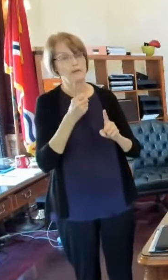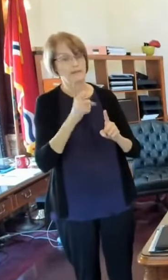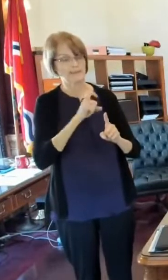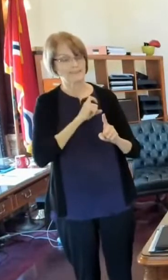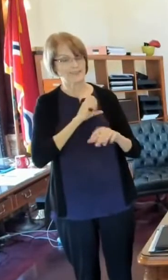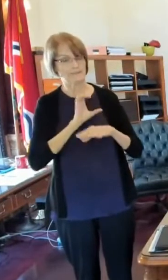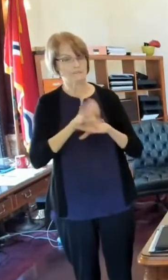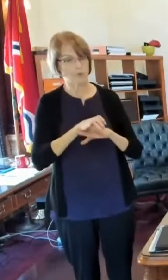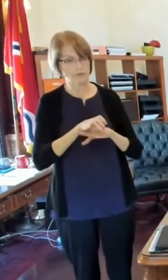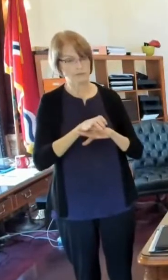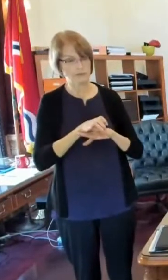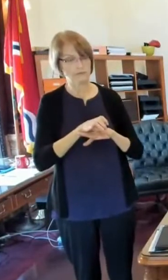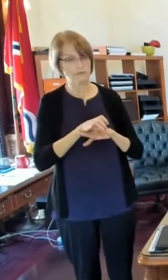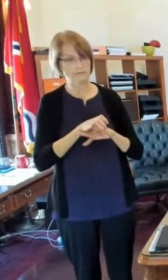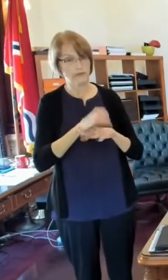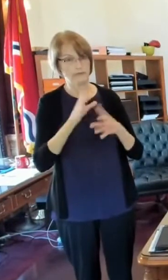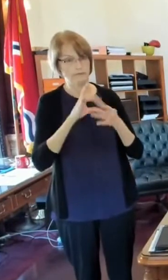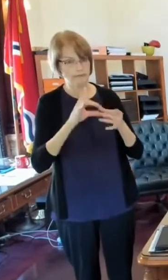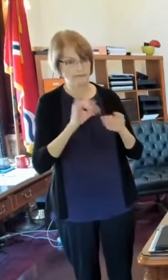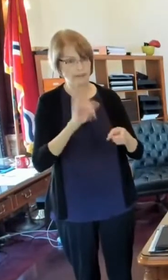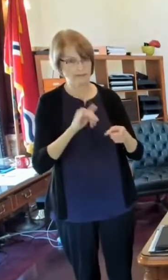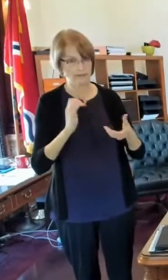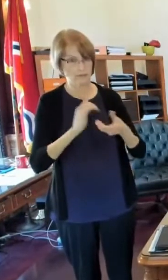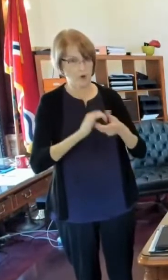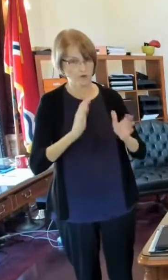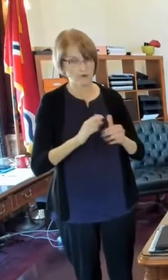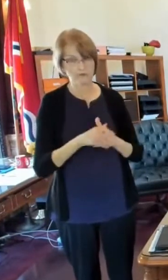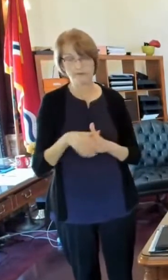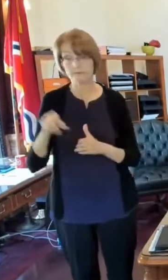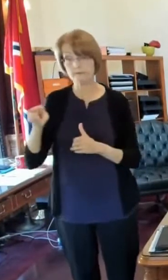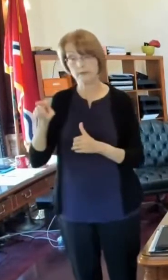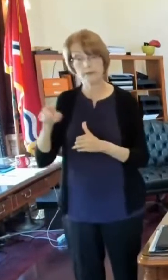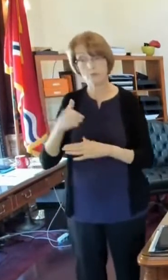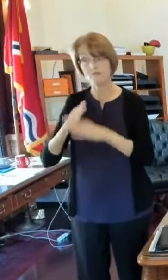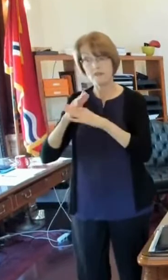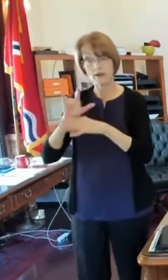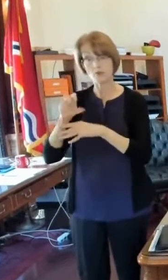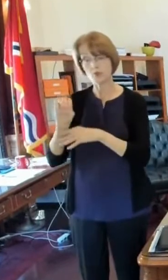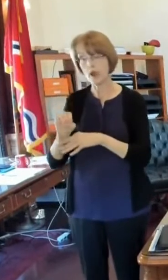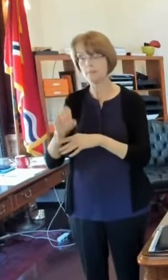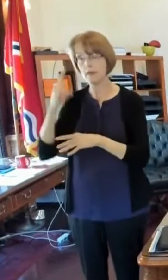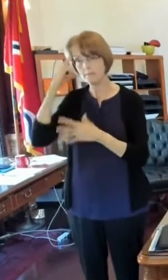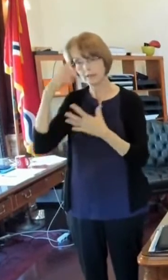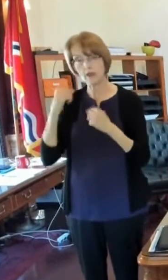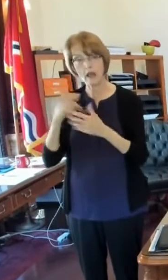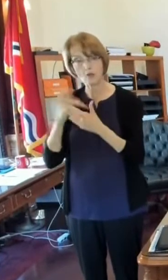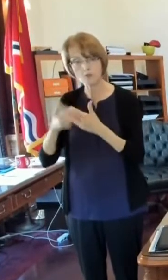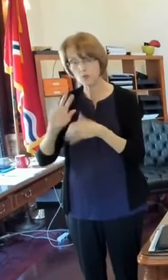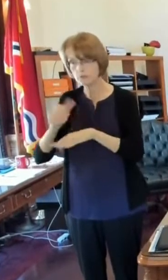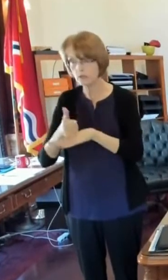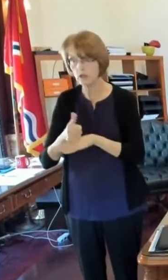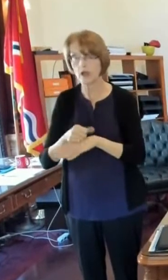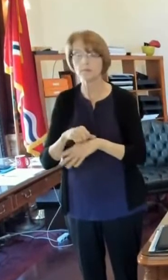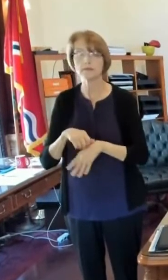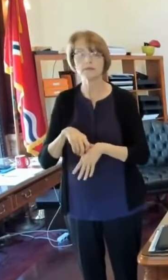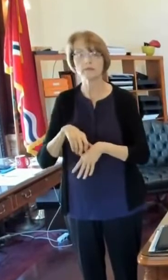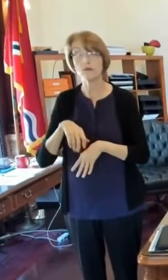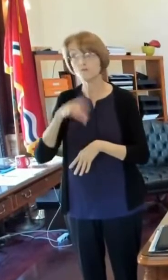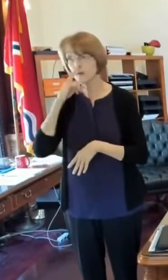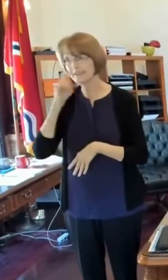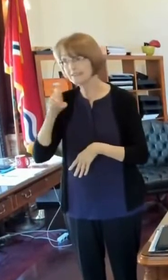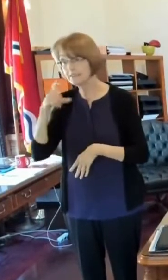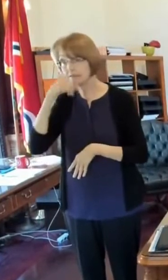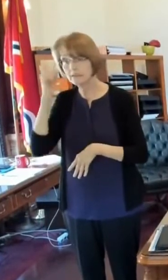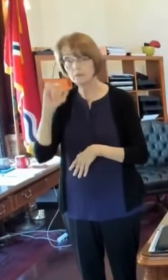side. On the prevention side, mental health programs, summer jobs for kids. And this summer, the